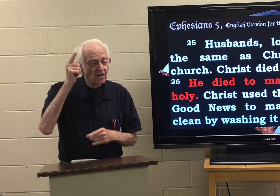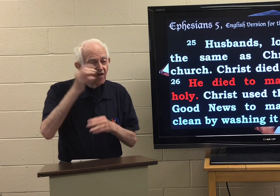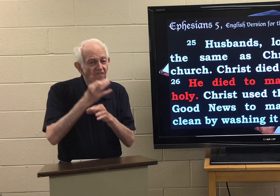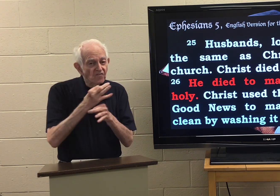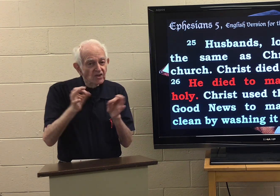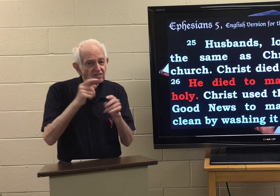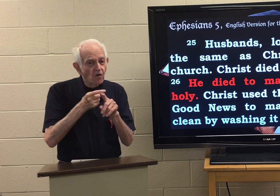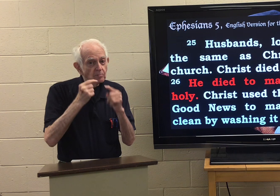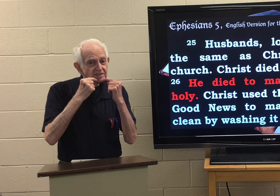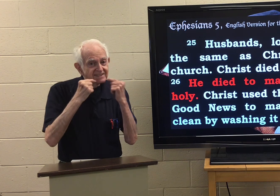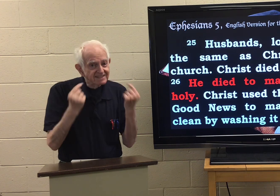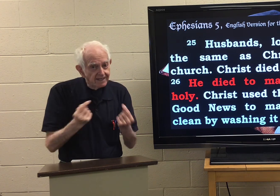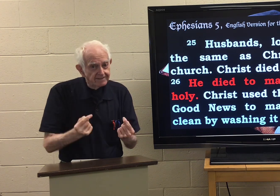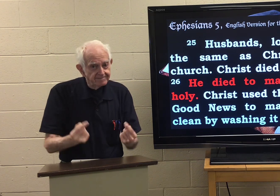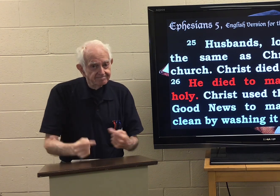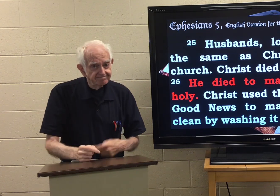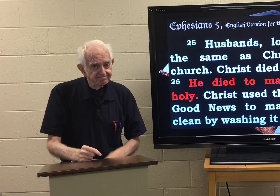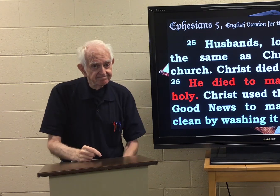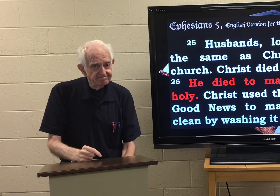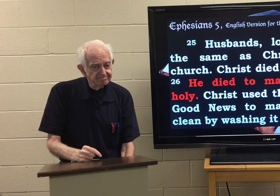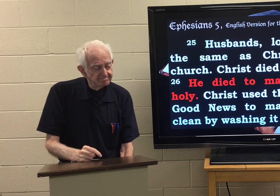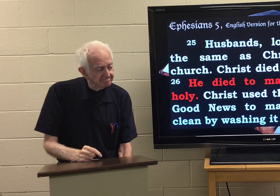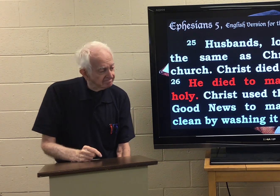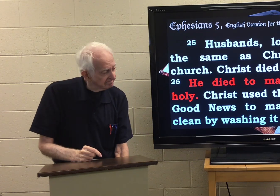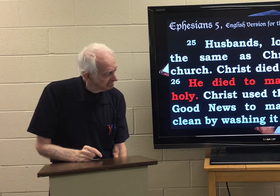he freed you from sin.